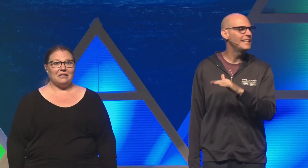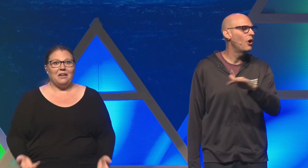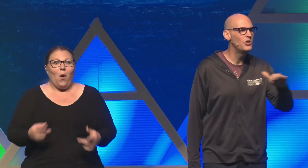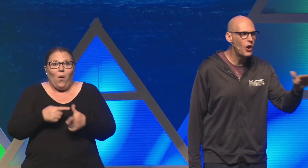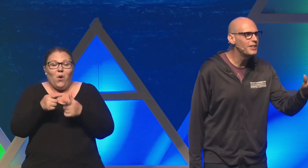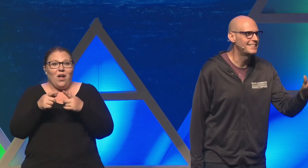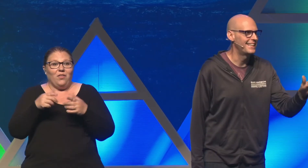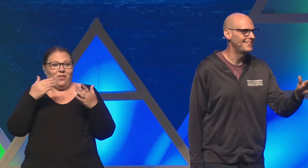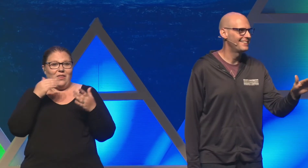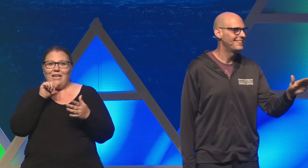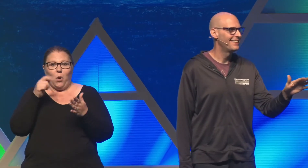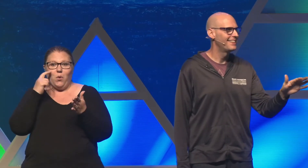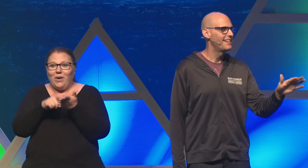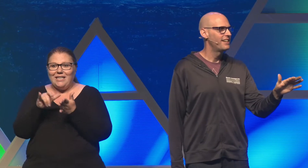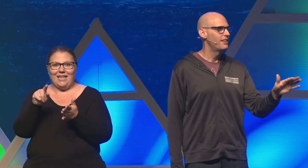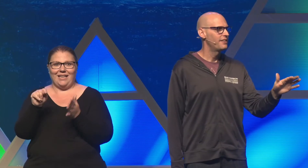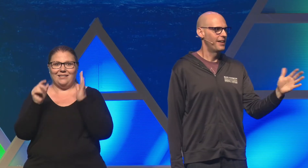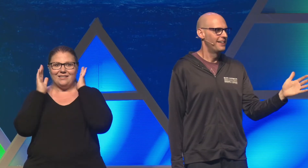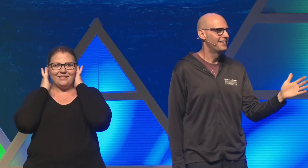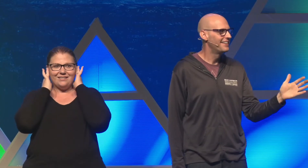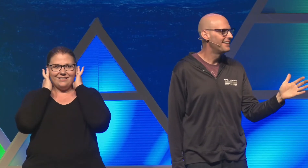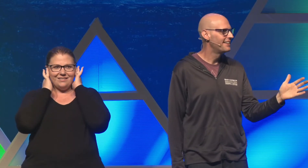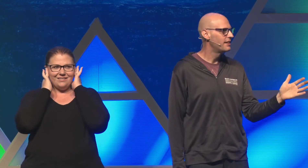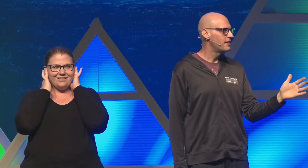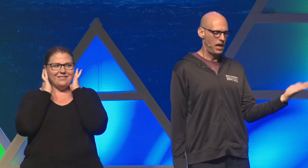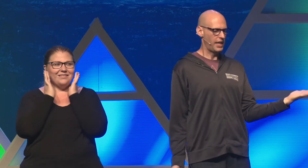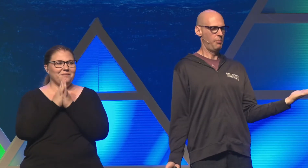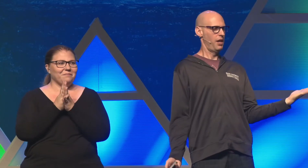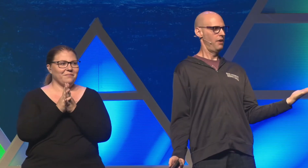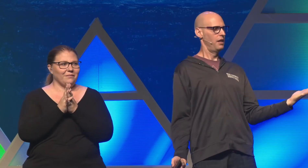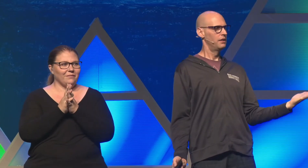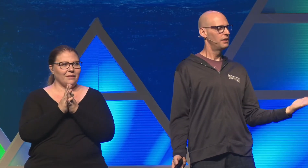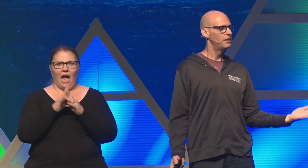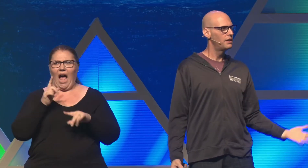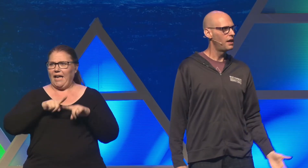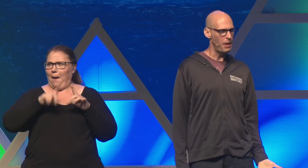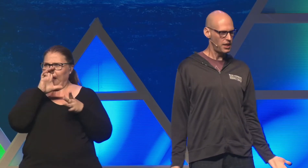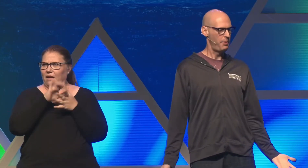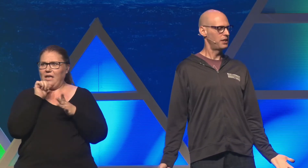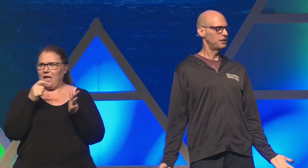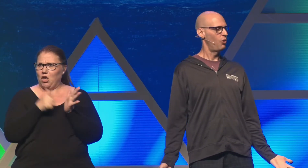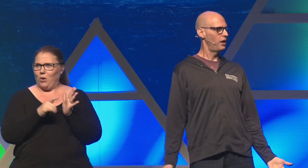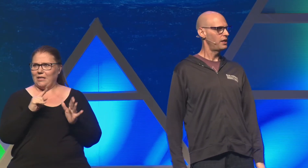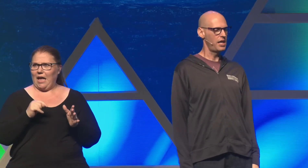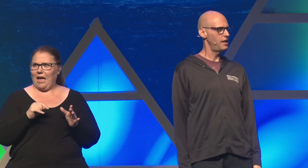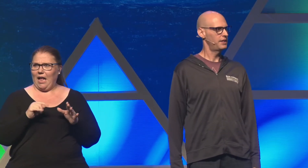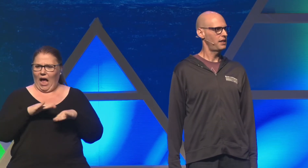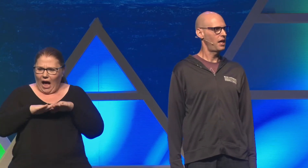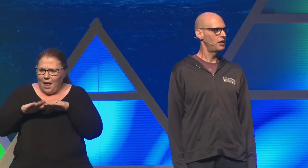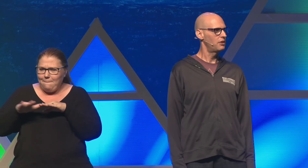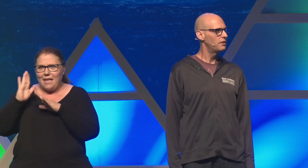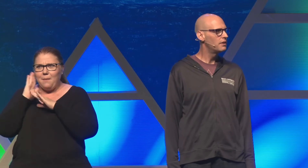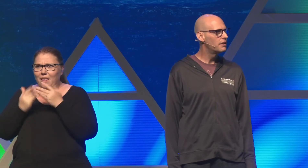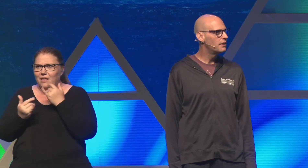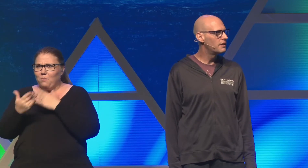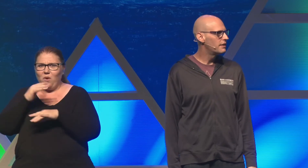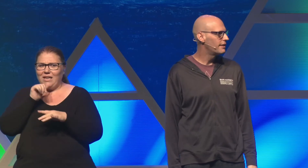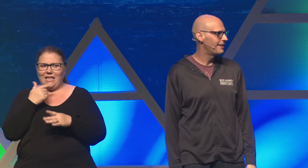Or they don't notice it. I can't believe it. Made the bed this morning and they didn't even say thank you.